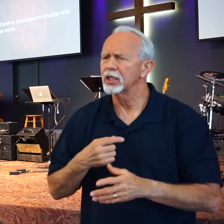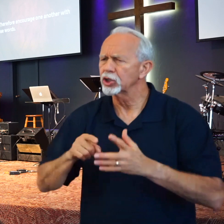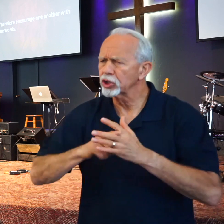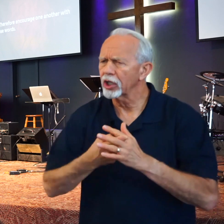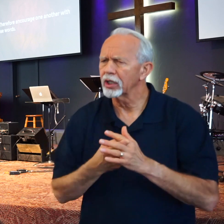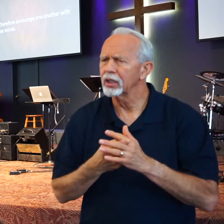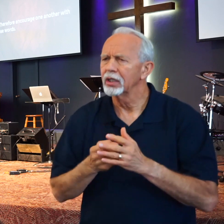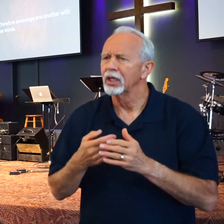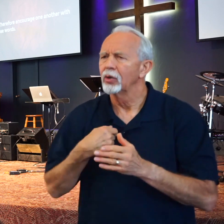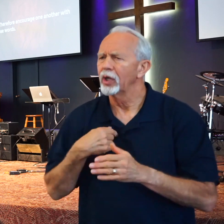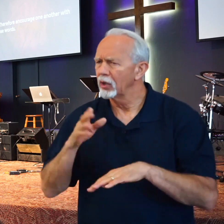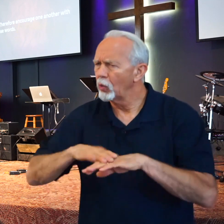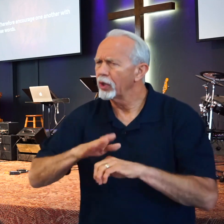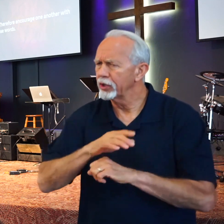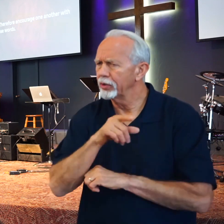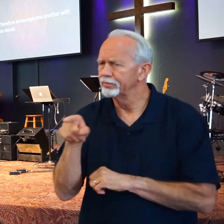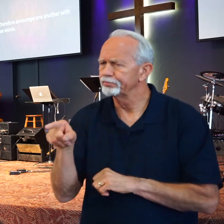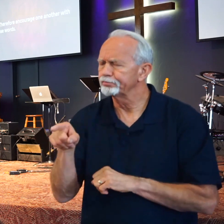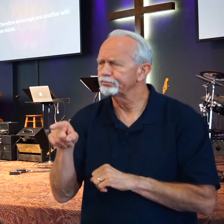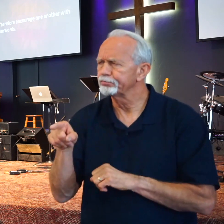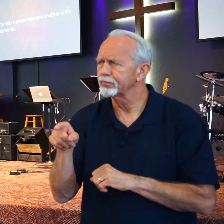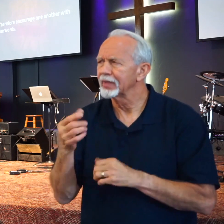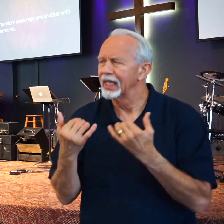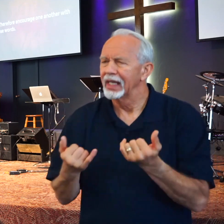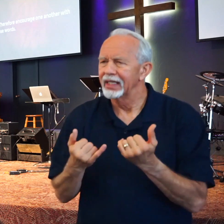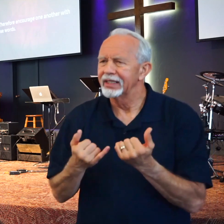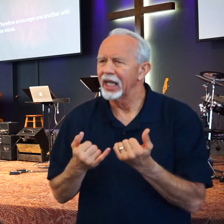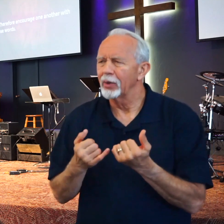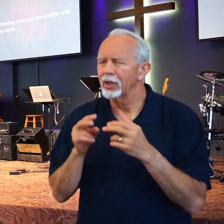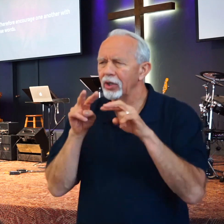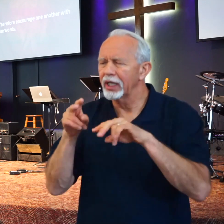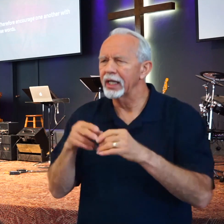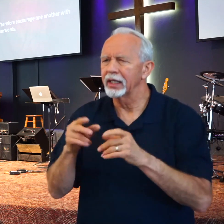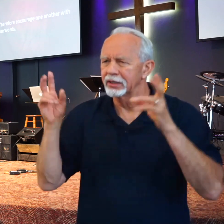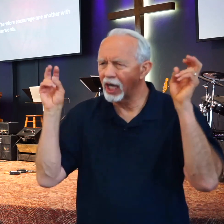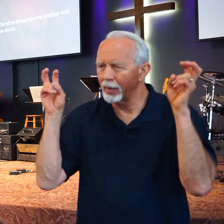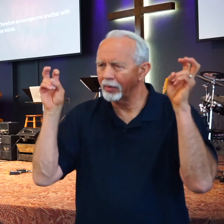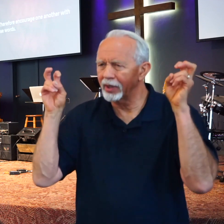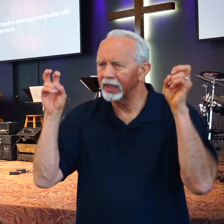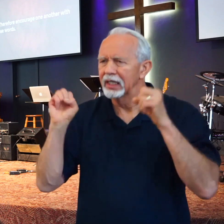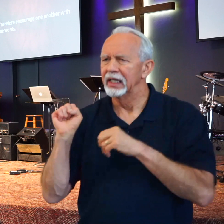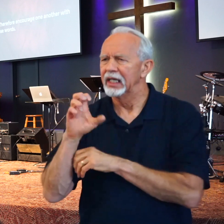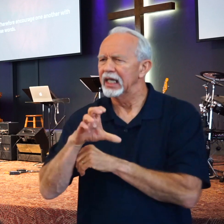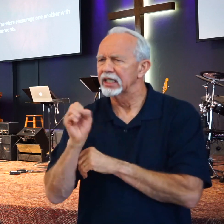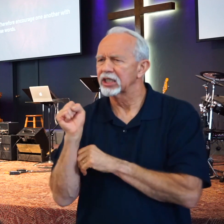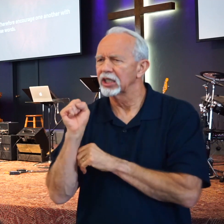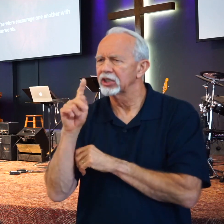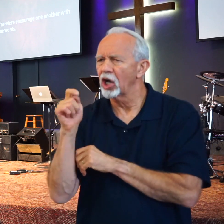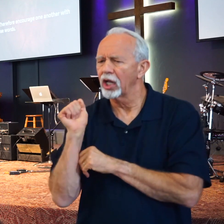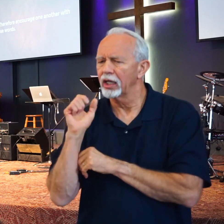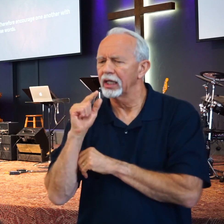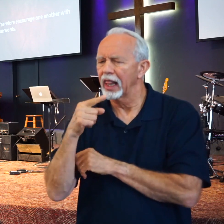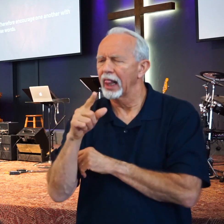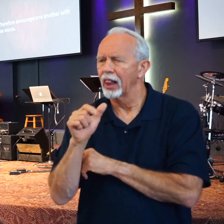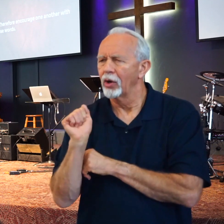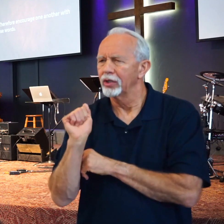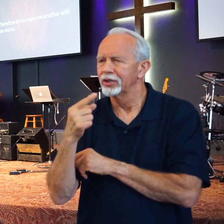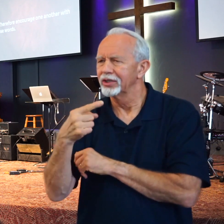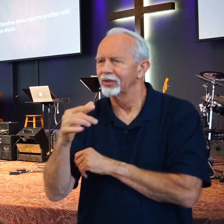little bit of a warning. Today, we're looking at a topic called eschatology. It's a big theological